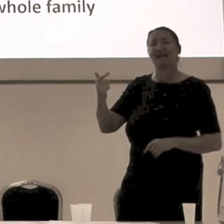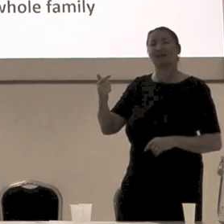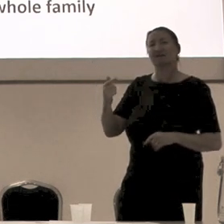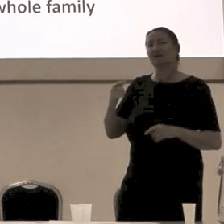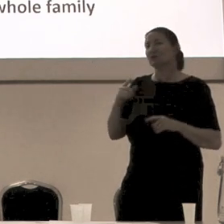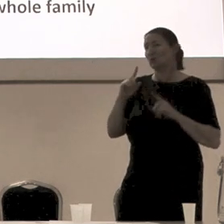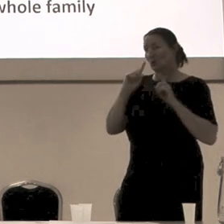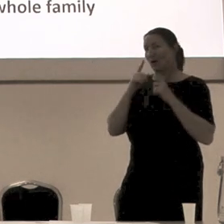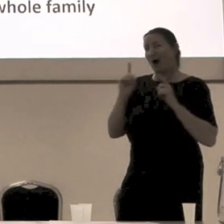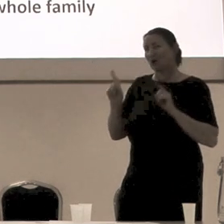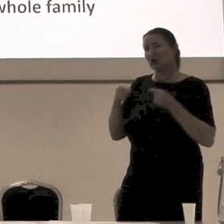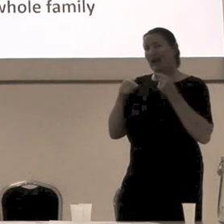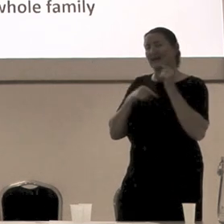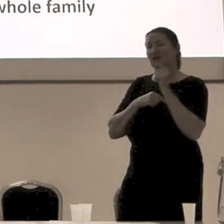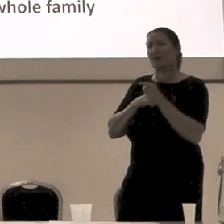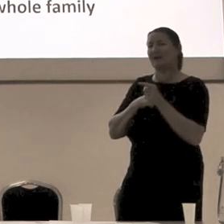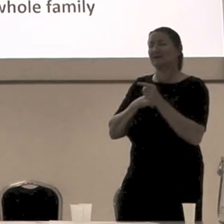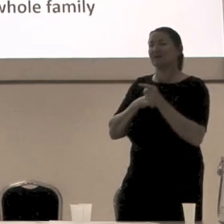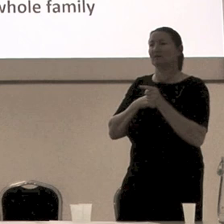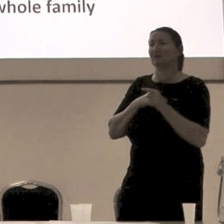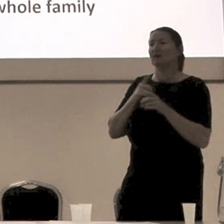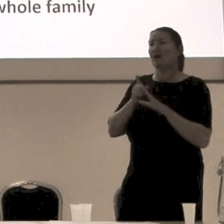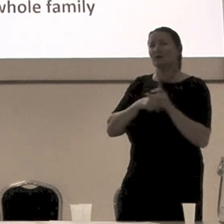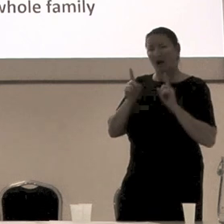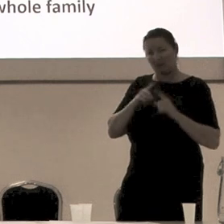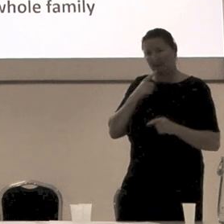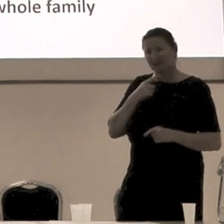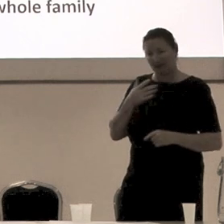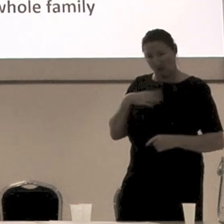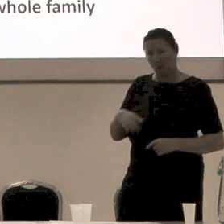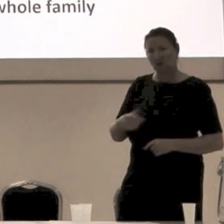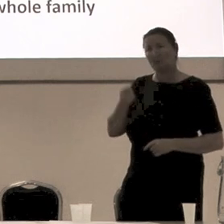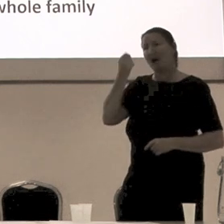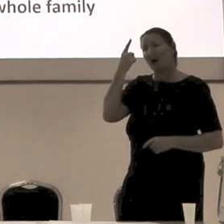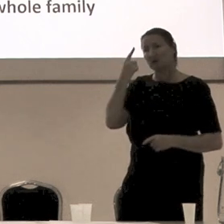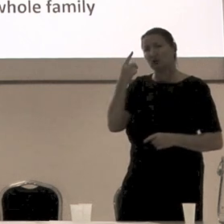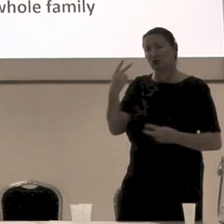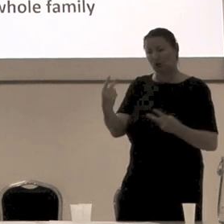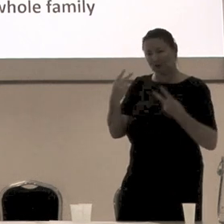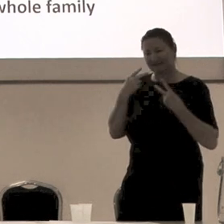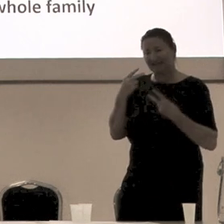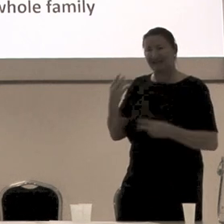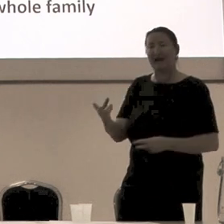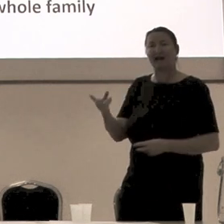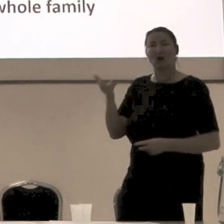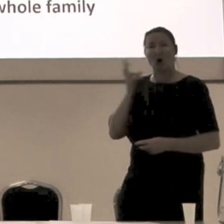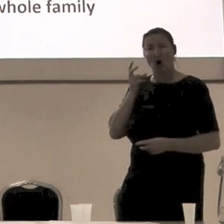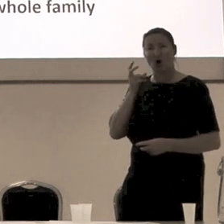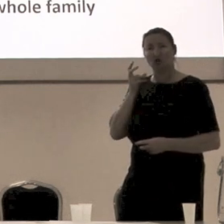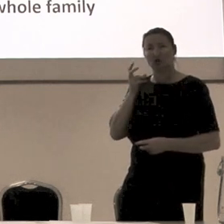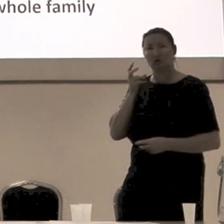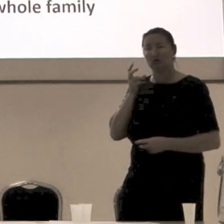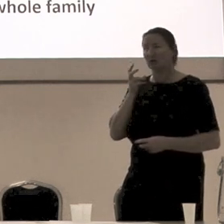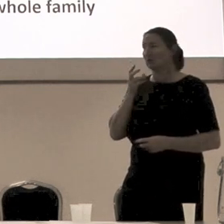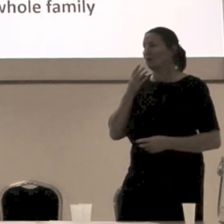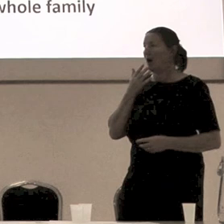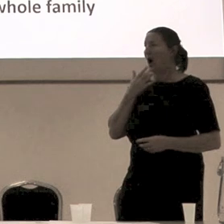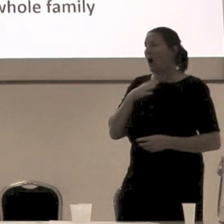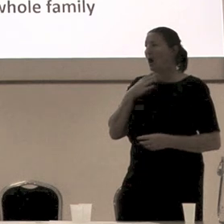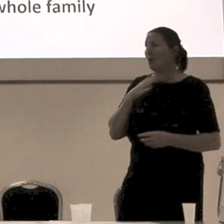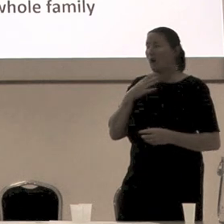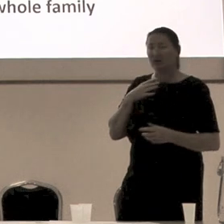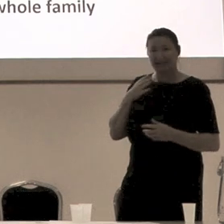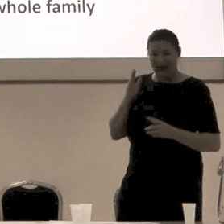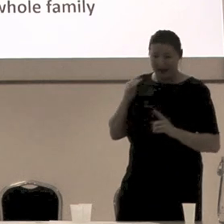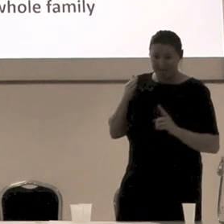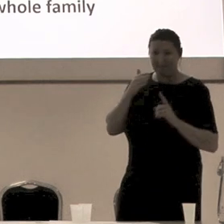And what they're saying is they want to be understood, seen and heard, to benefit from a fantastic, ambitious